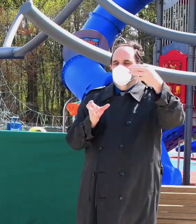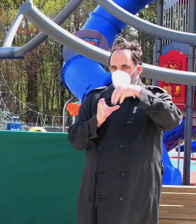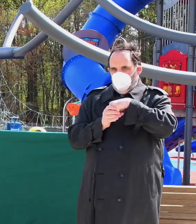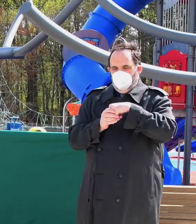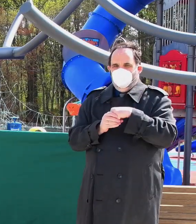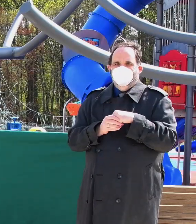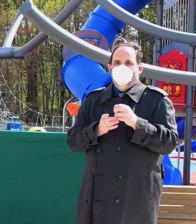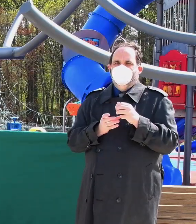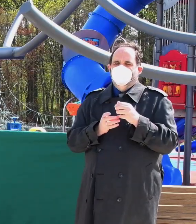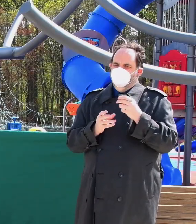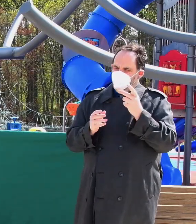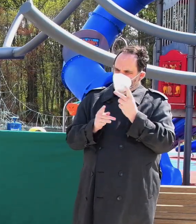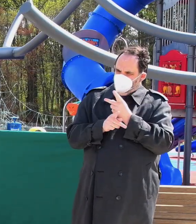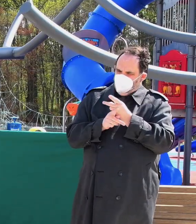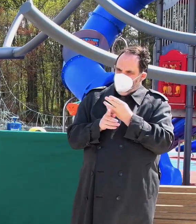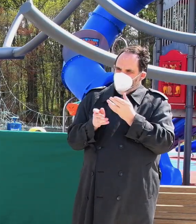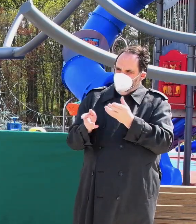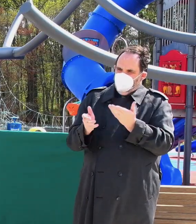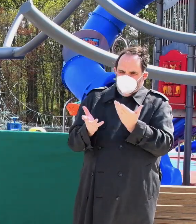those